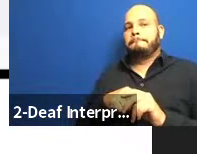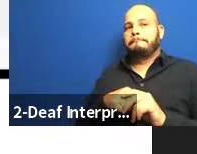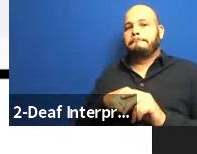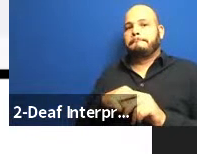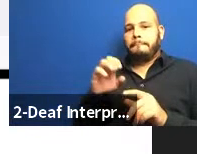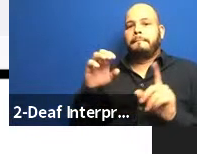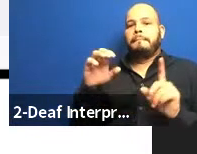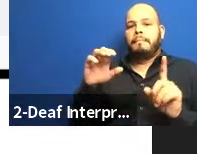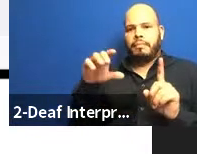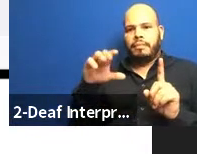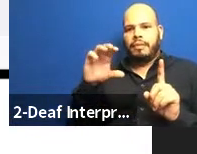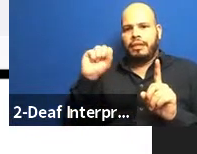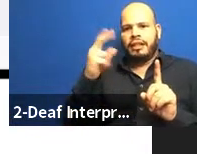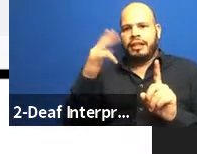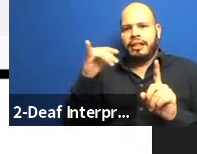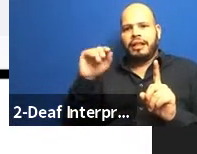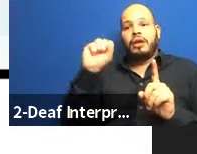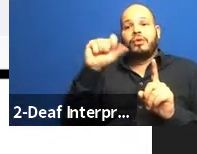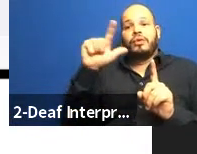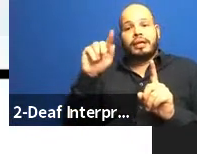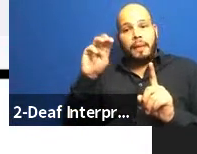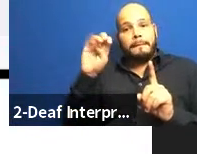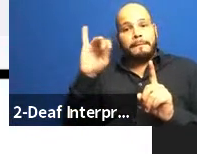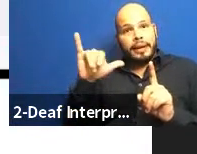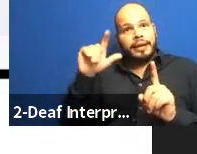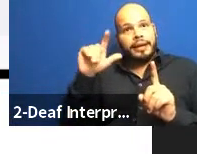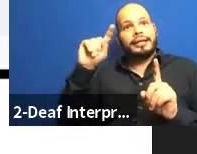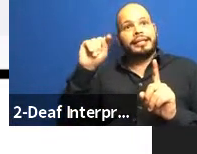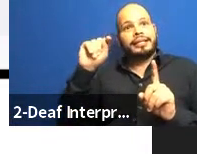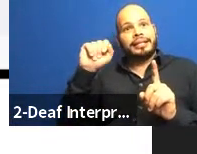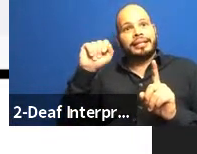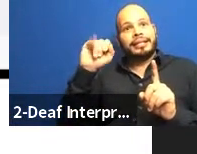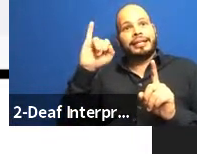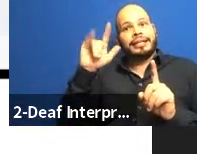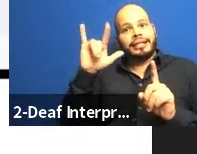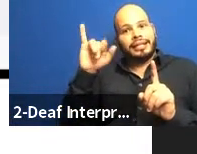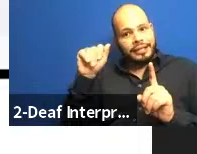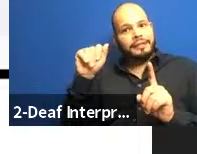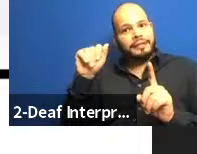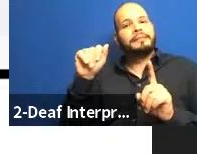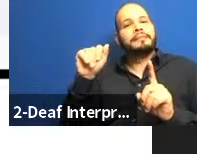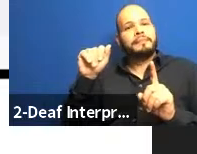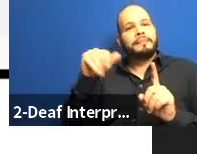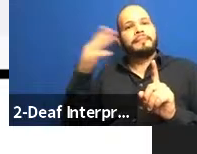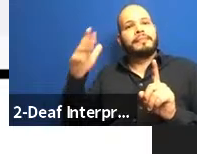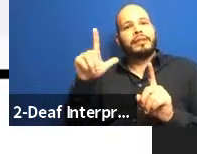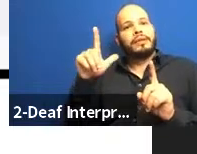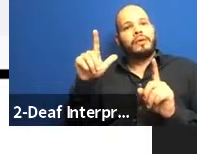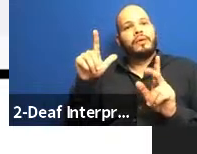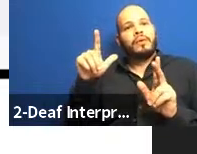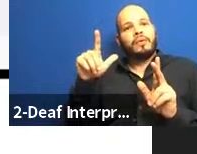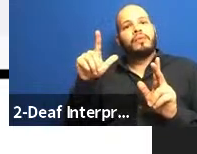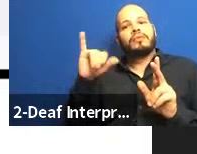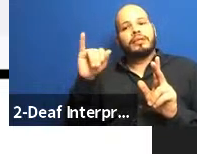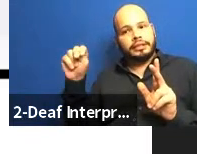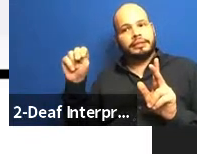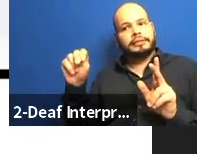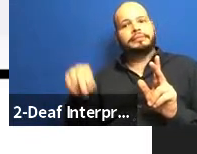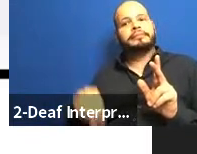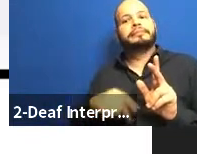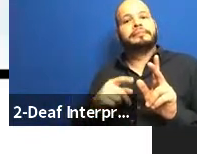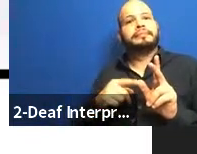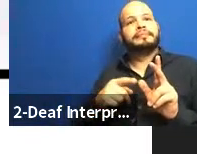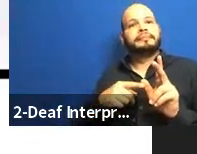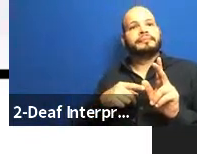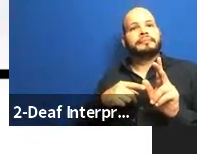and resources. And we just want to thank you so much for being here. We appreciate you. And we are just so excited to continue this